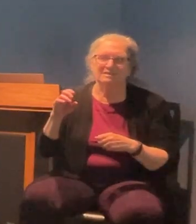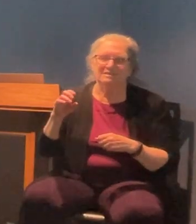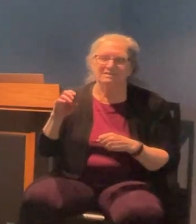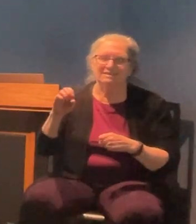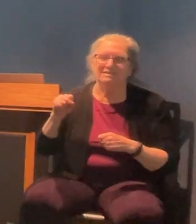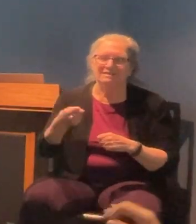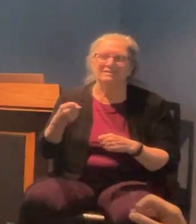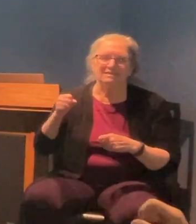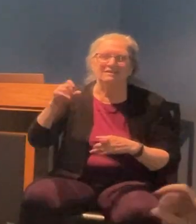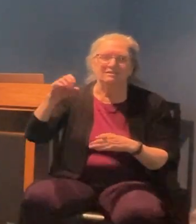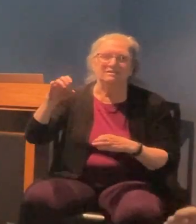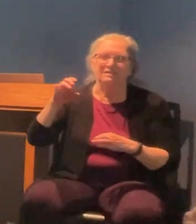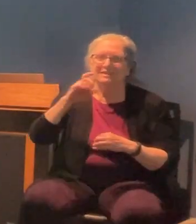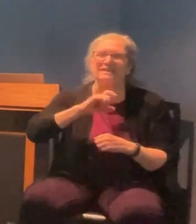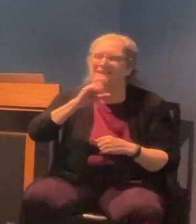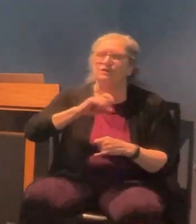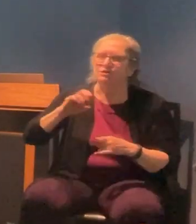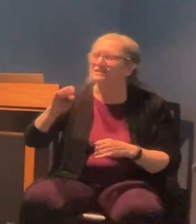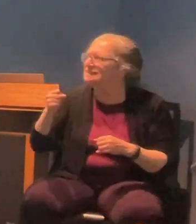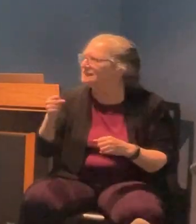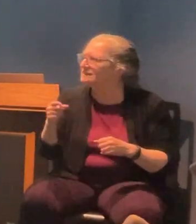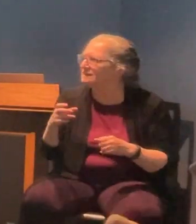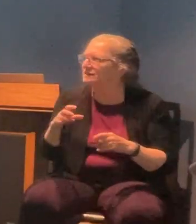sneakers shoes. And